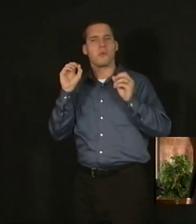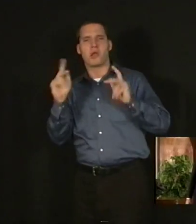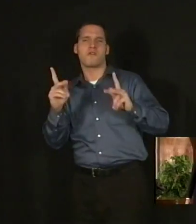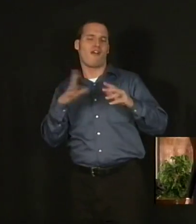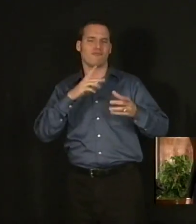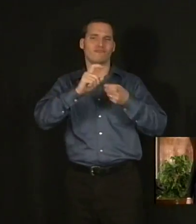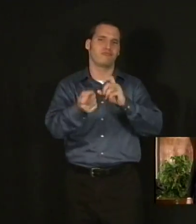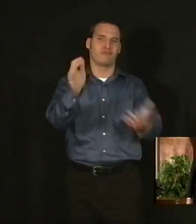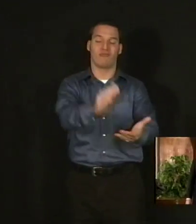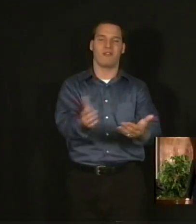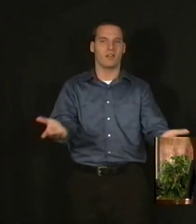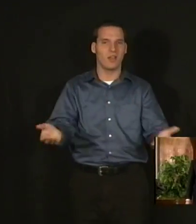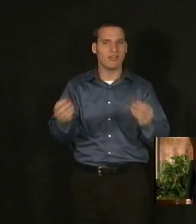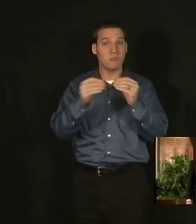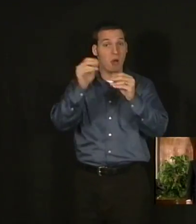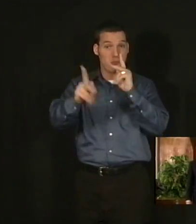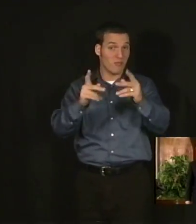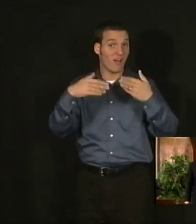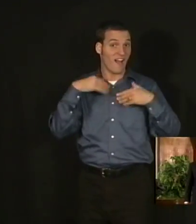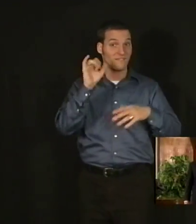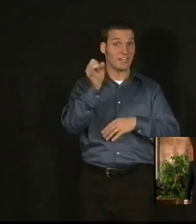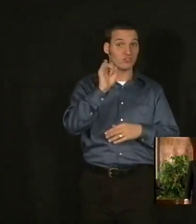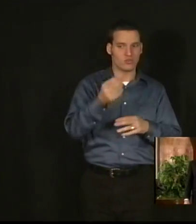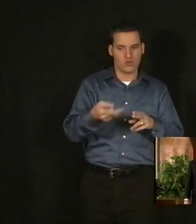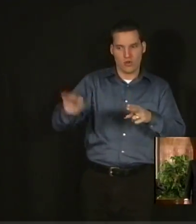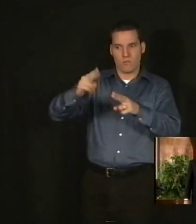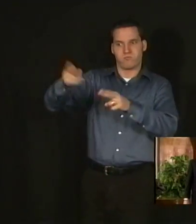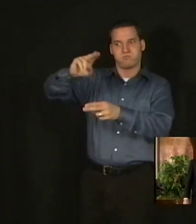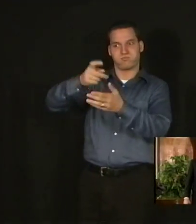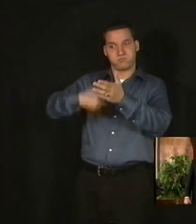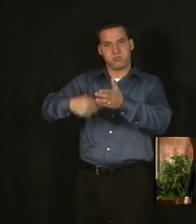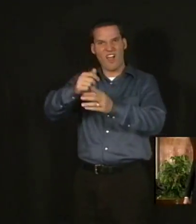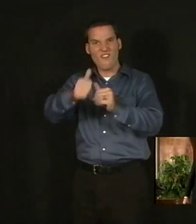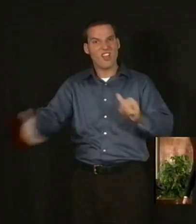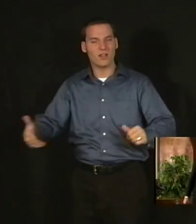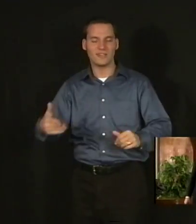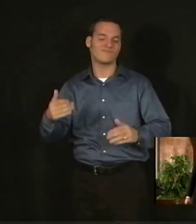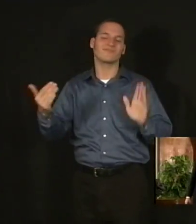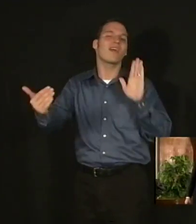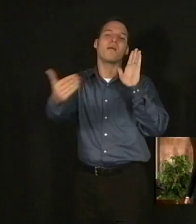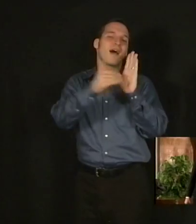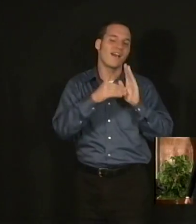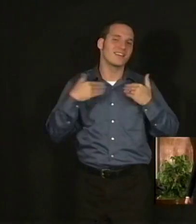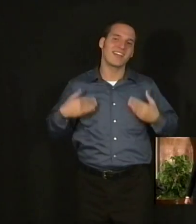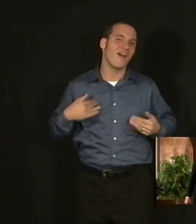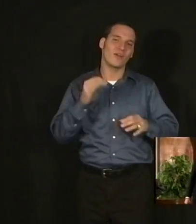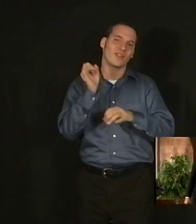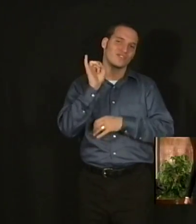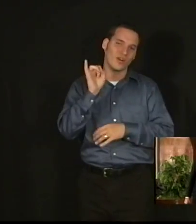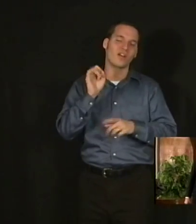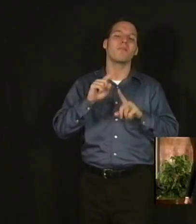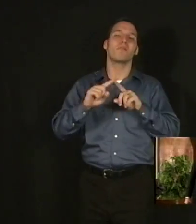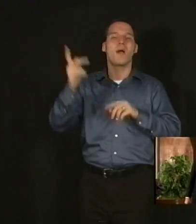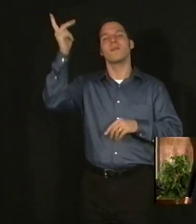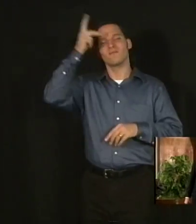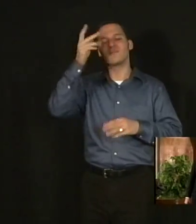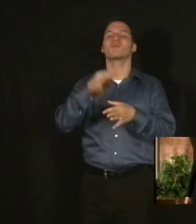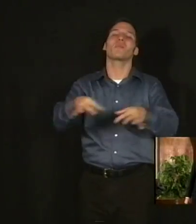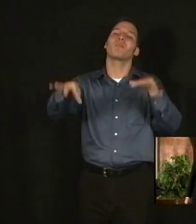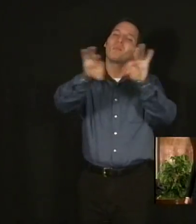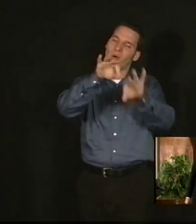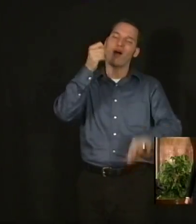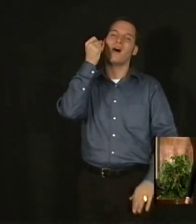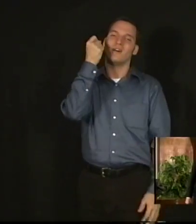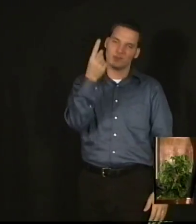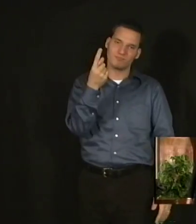okay. The more people have insurance, the more it raises the price of everything. Now, I'm not against health insurance, okay, but I'm saying the philosophy here is what's important to